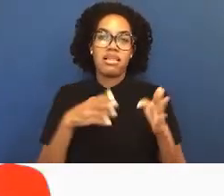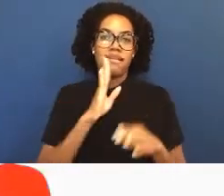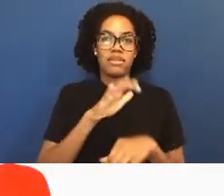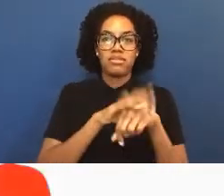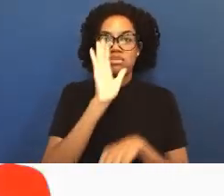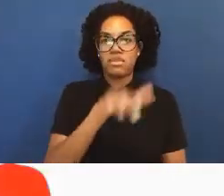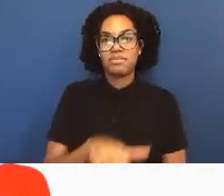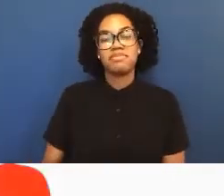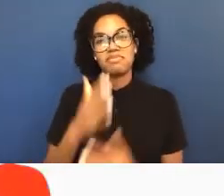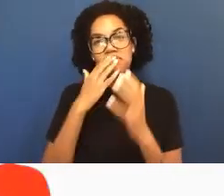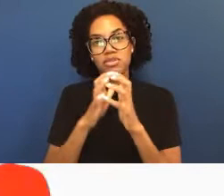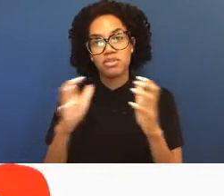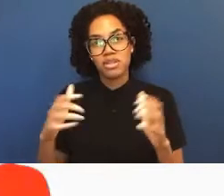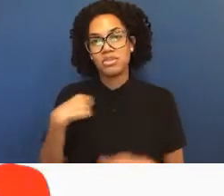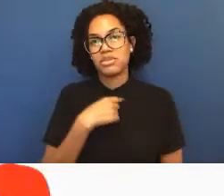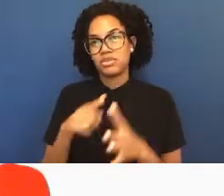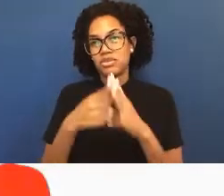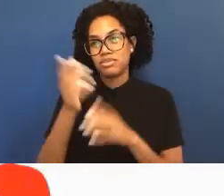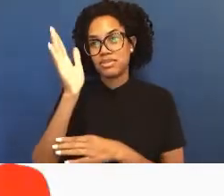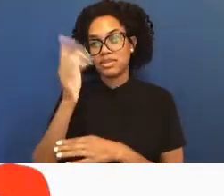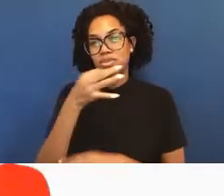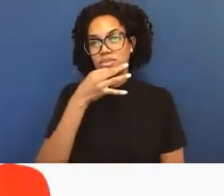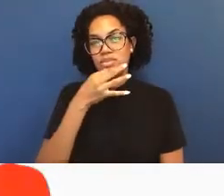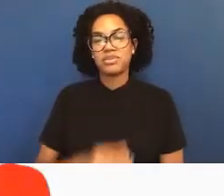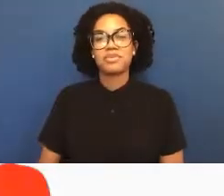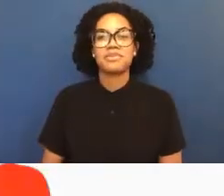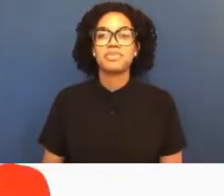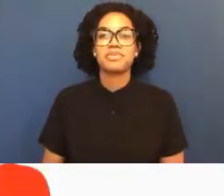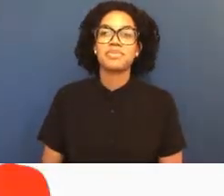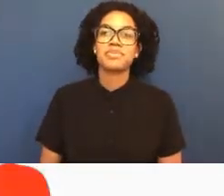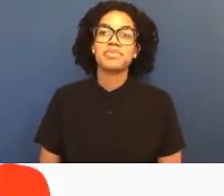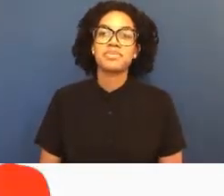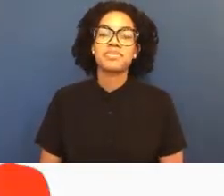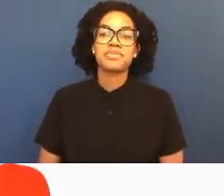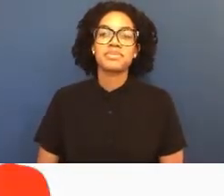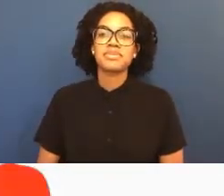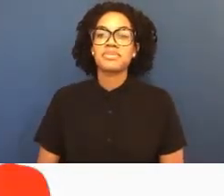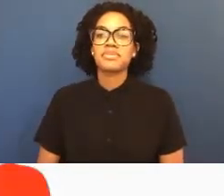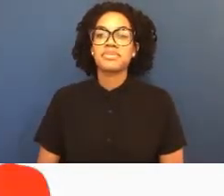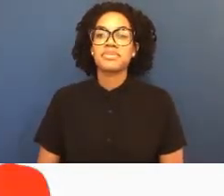Thank you. We will begin the presentation shortly.